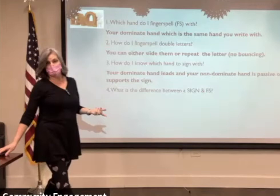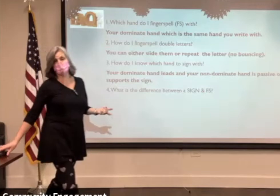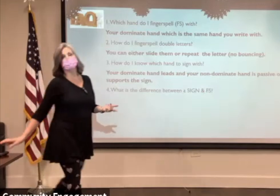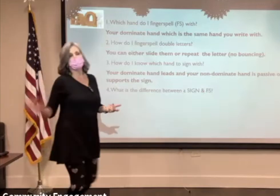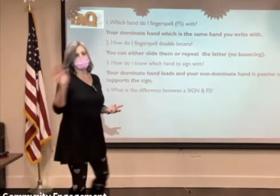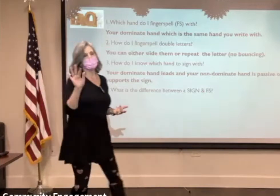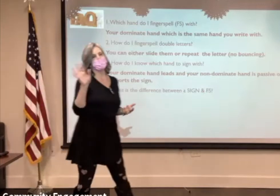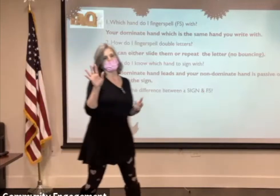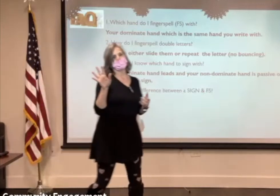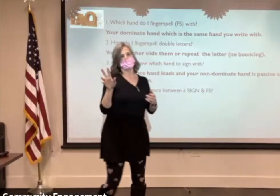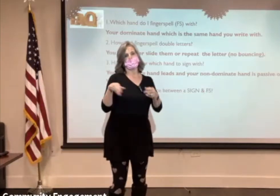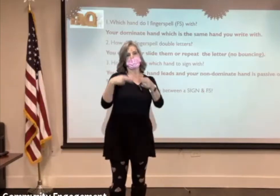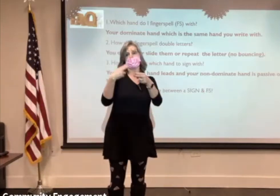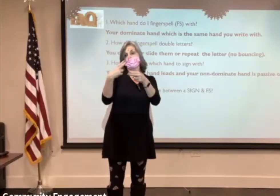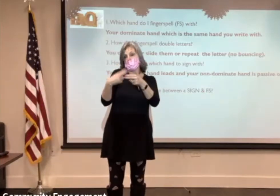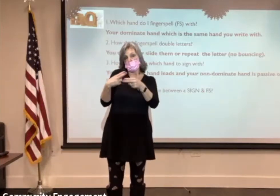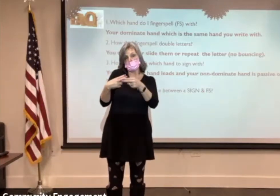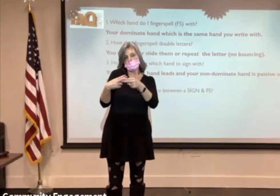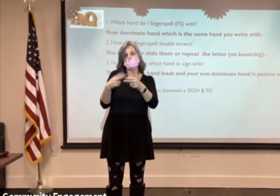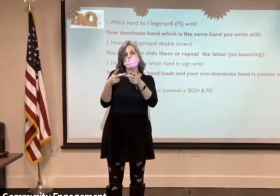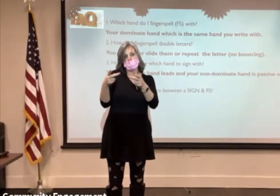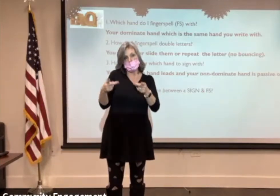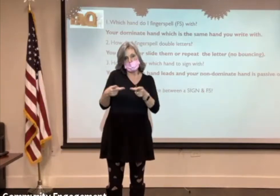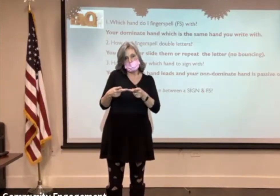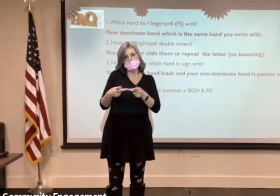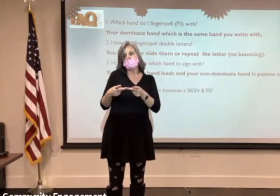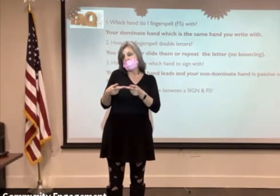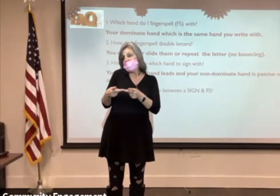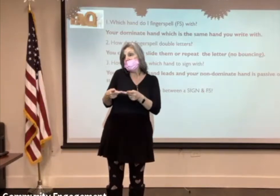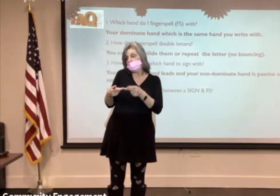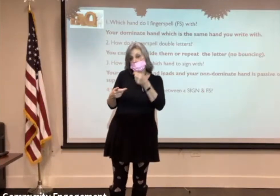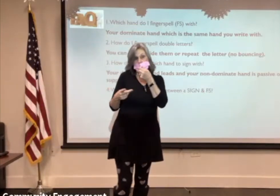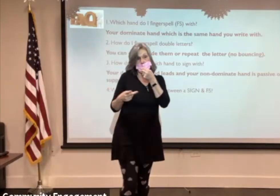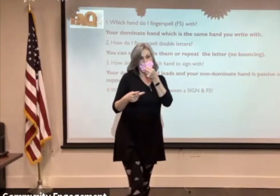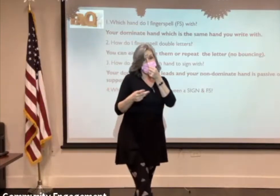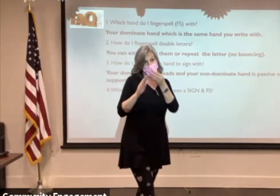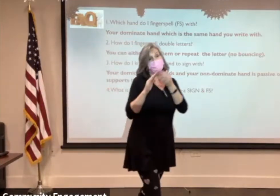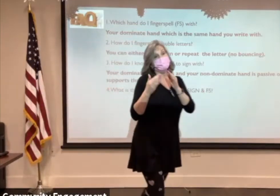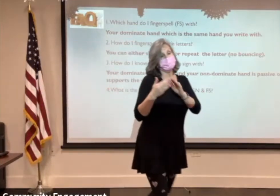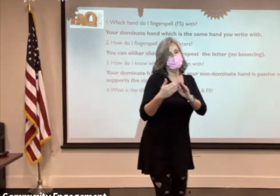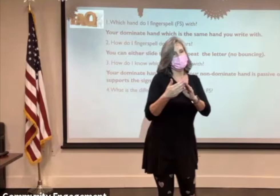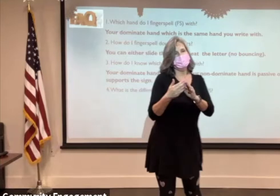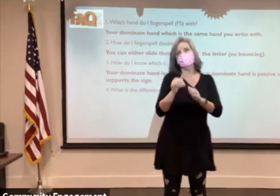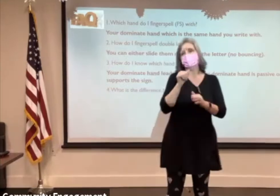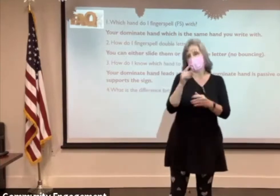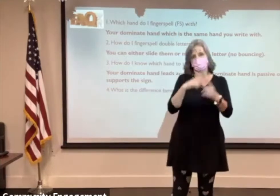word? Fingerspelled words typically are our names, places, brand names, towns, things that don't have a